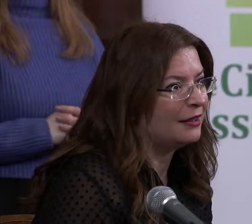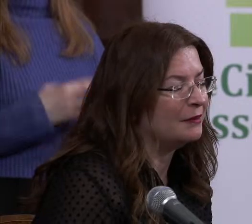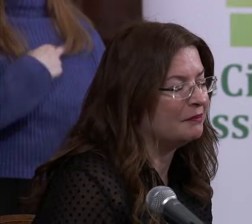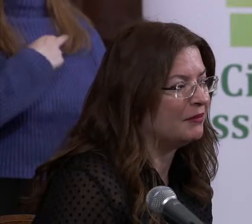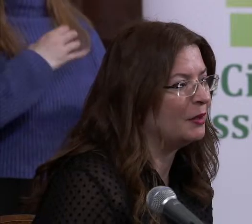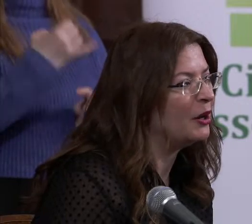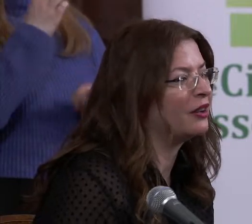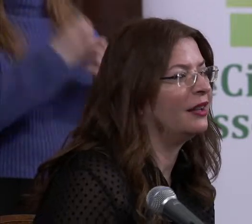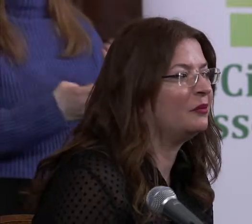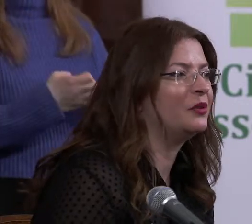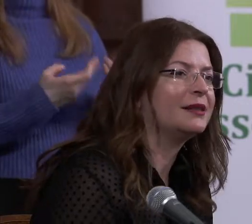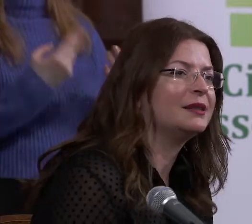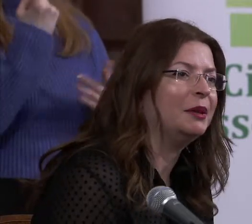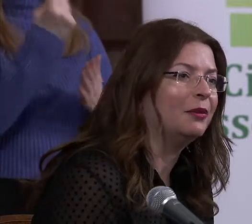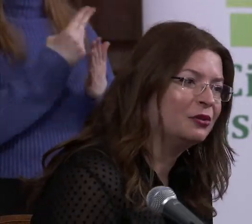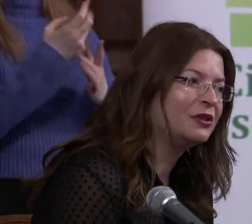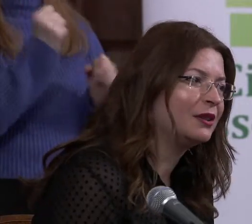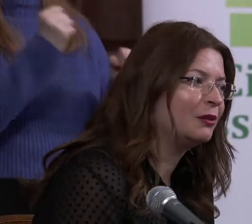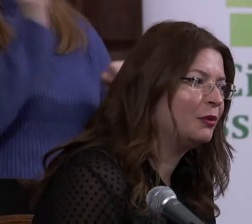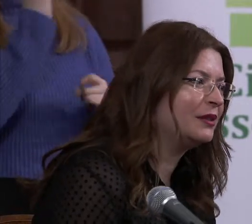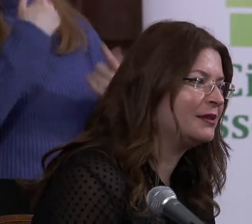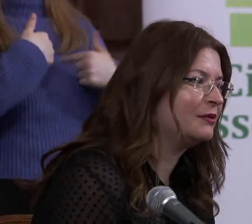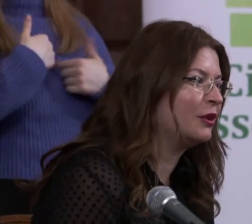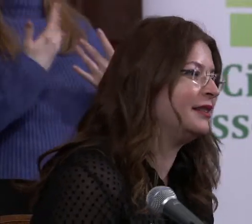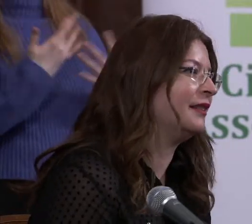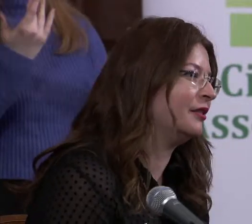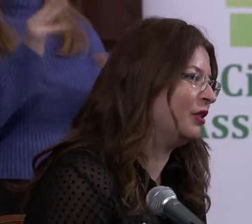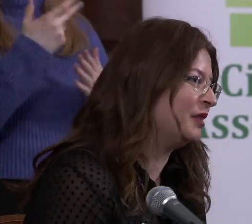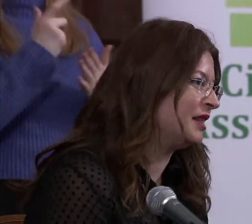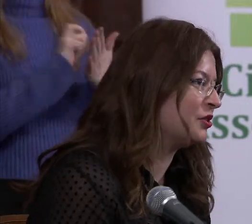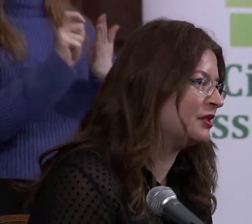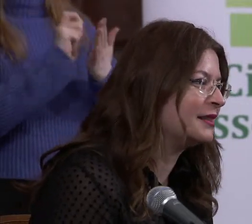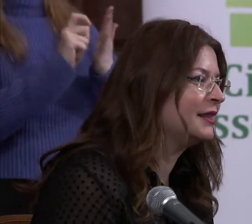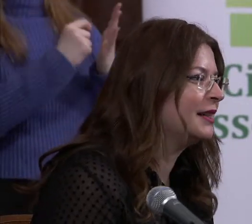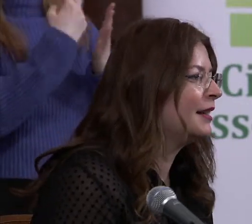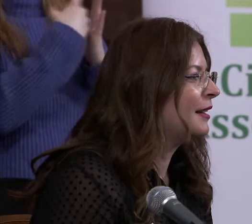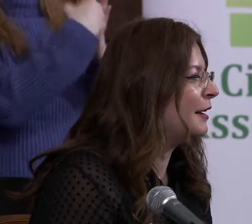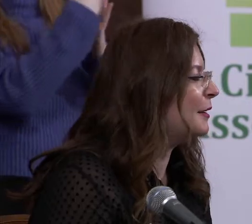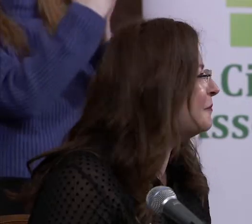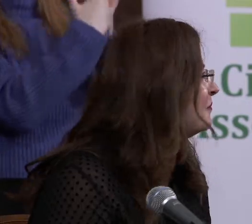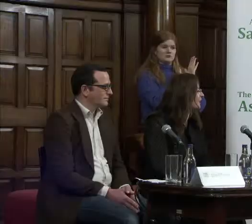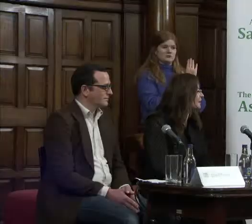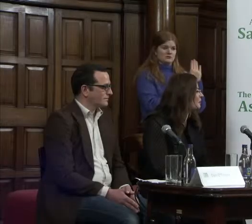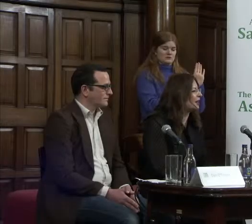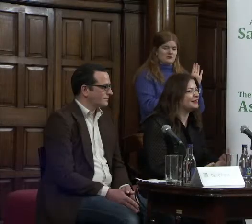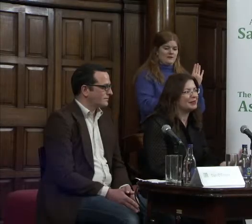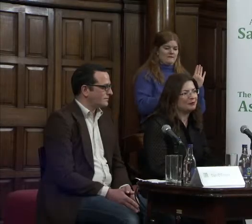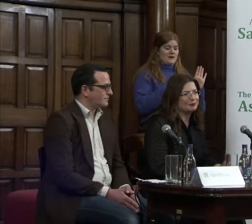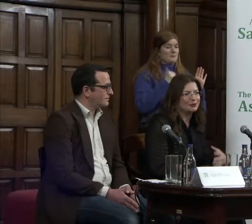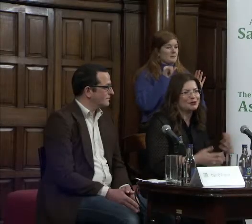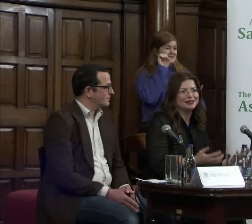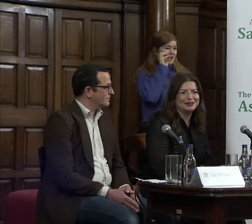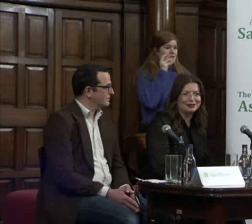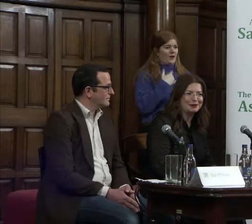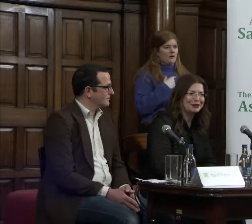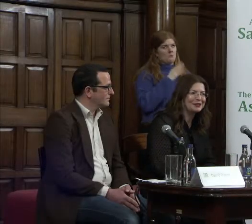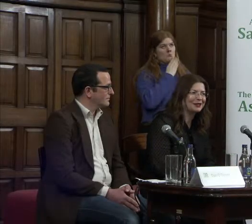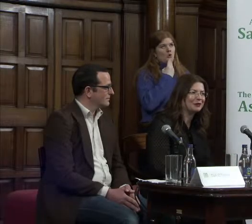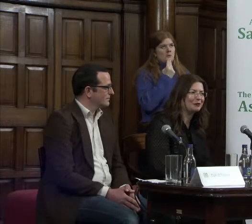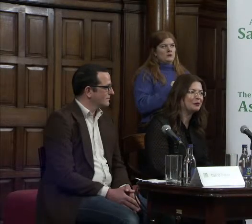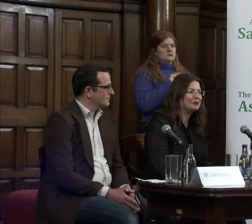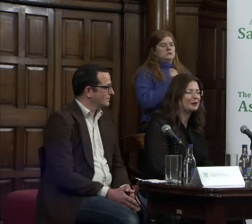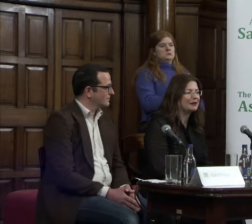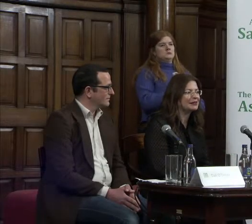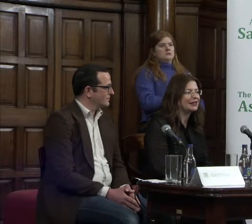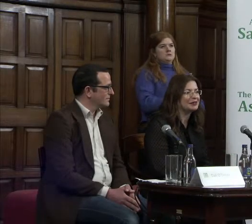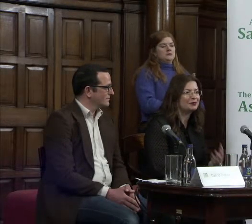end, the part that impressed me most was writing the recommendations. It might seem the most tedious part of